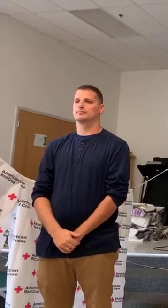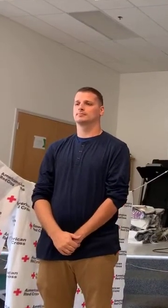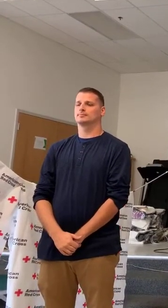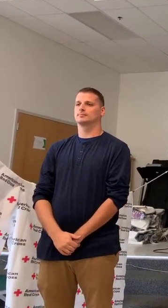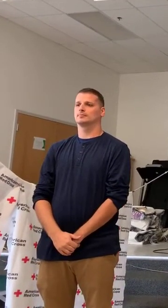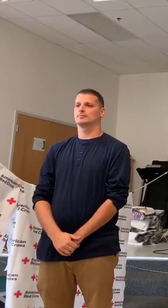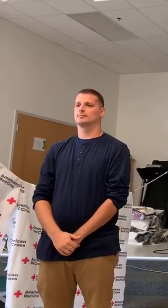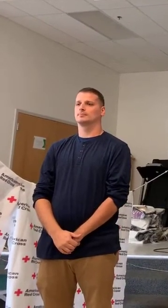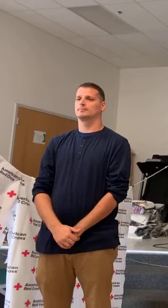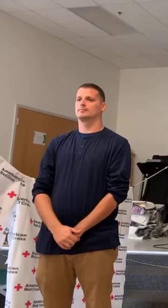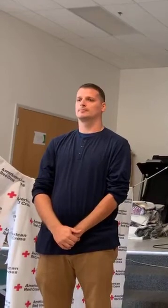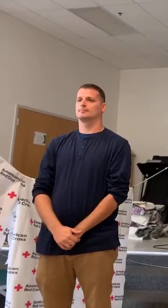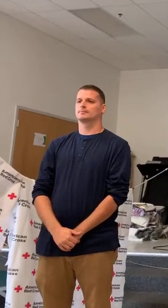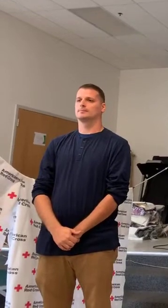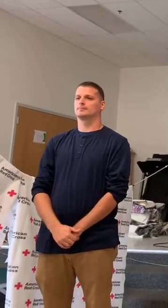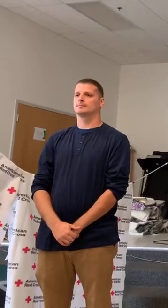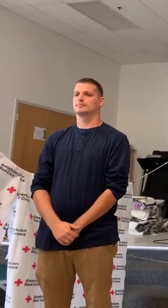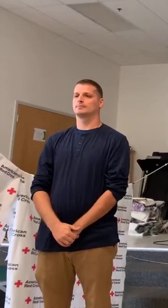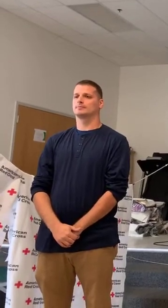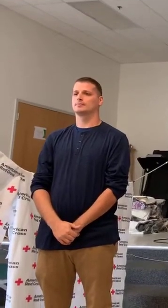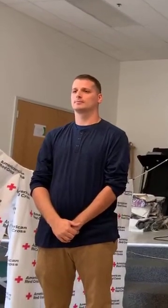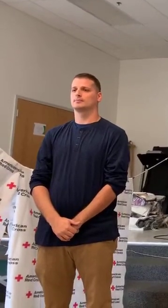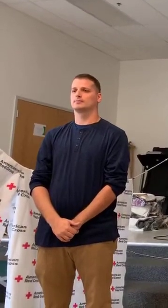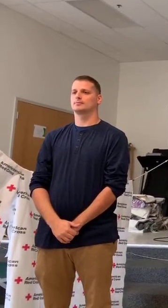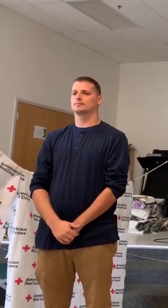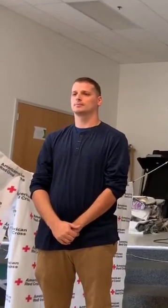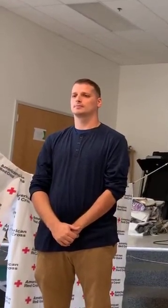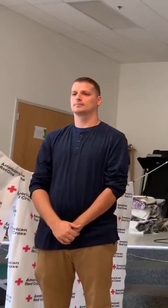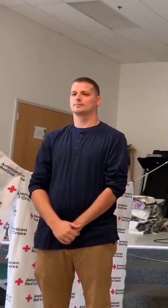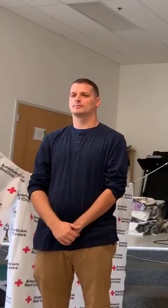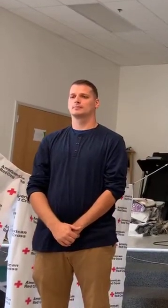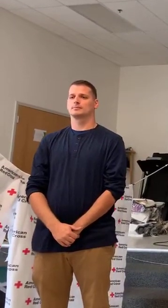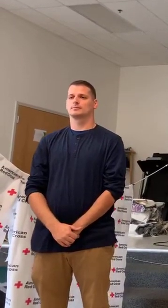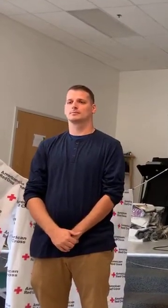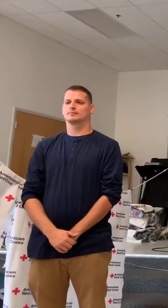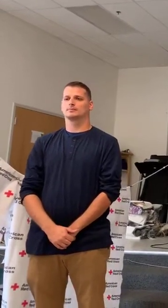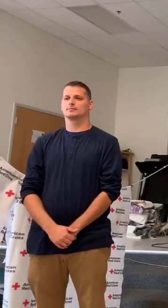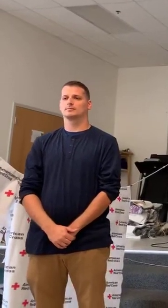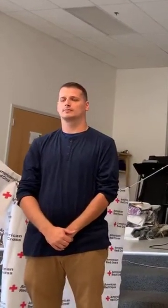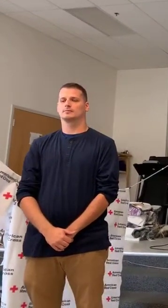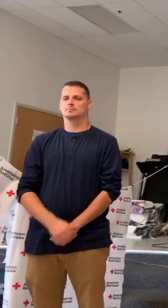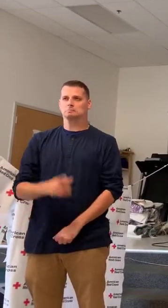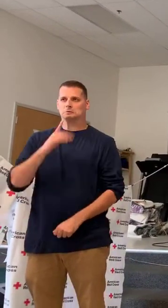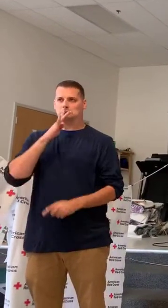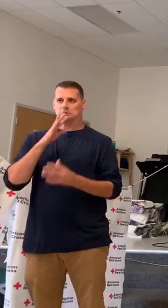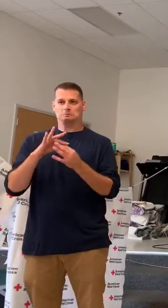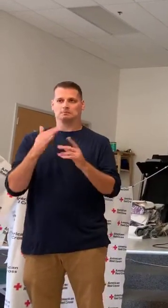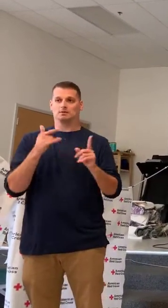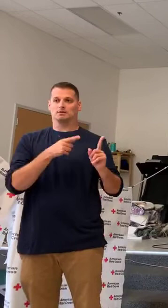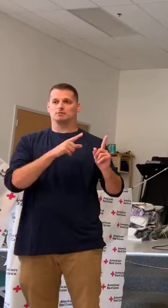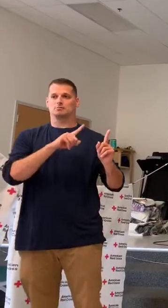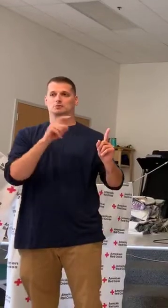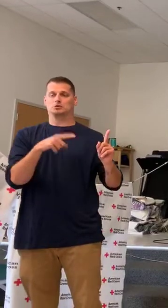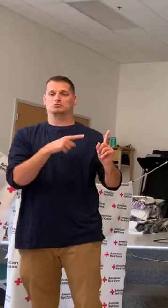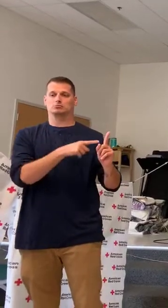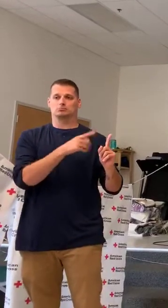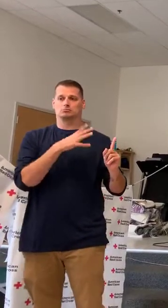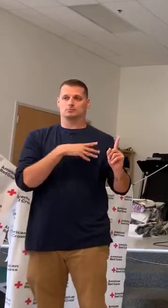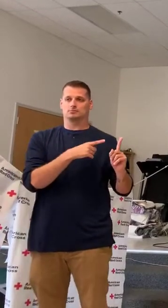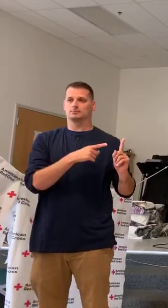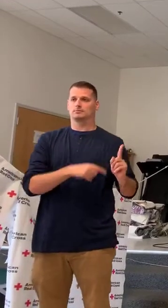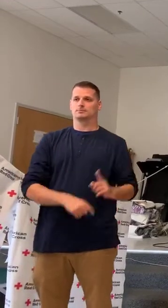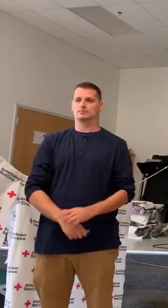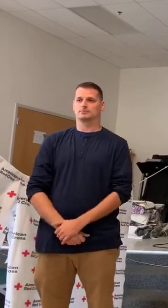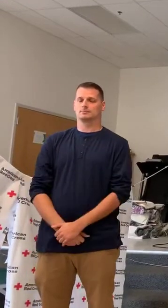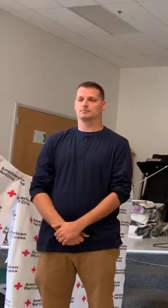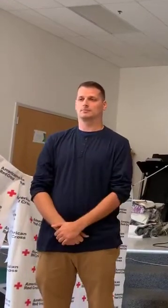away? Boy, that's an age-old question that goes back to the 1910 Great Burn, right? The big burn. When a fire starts, they